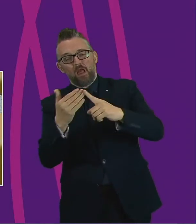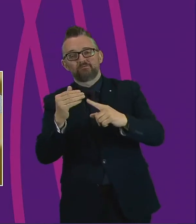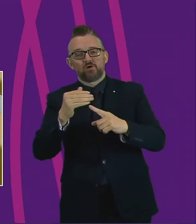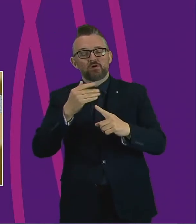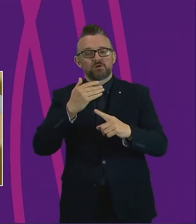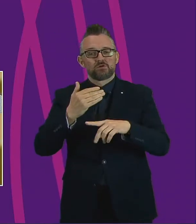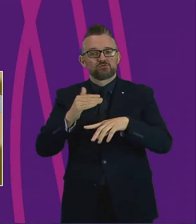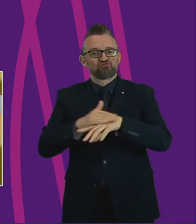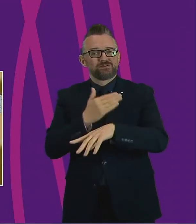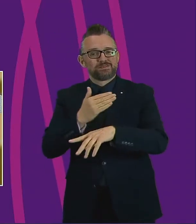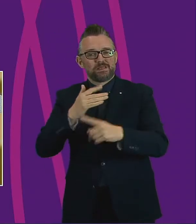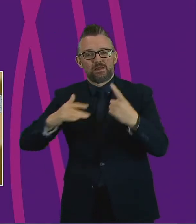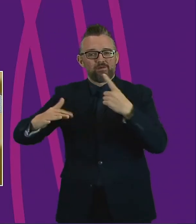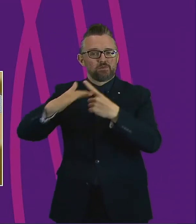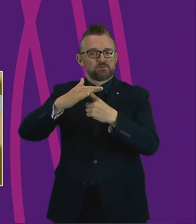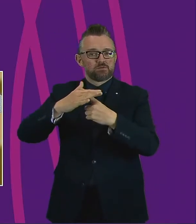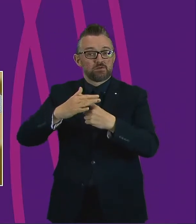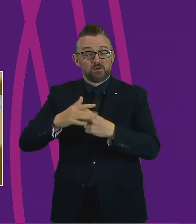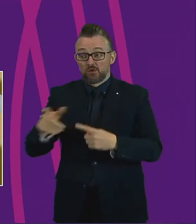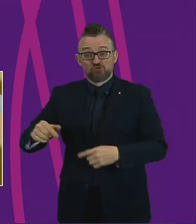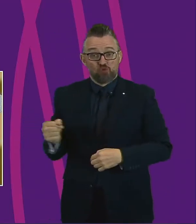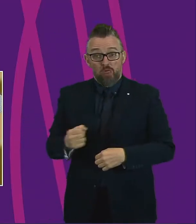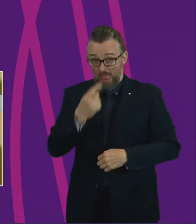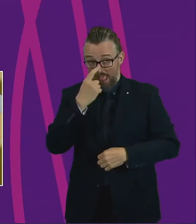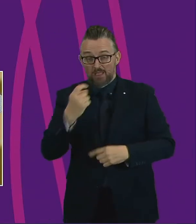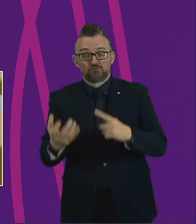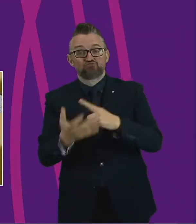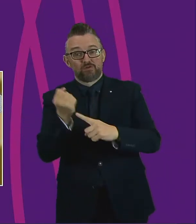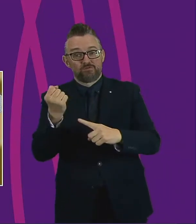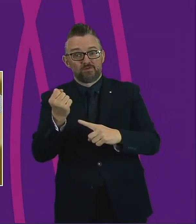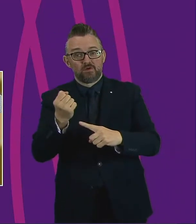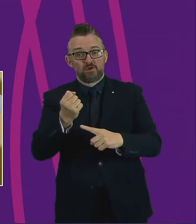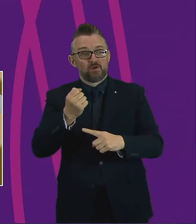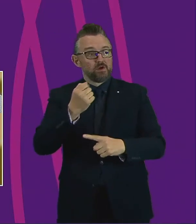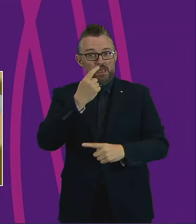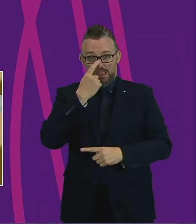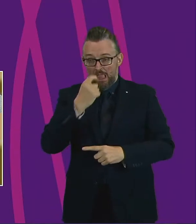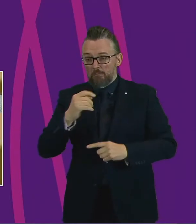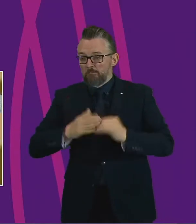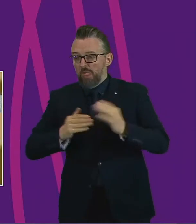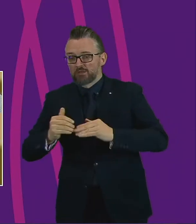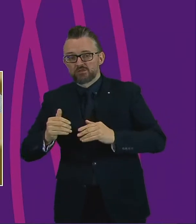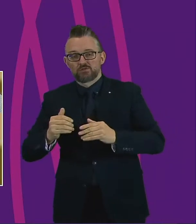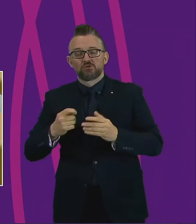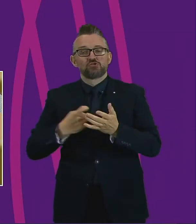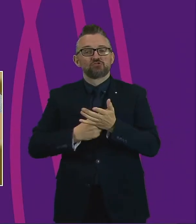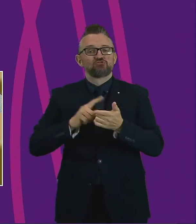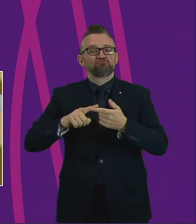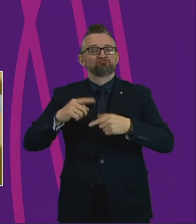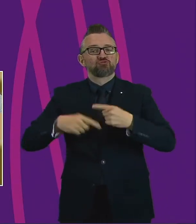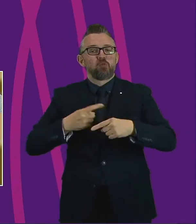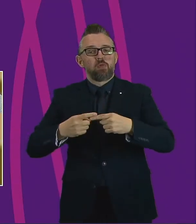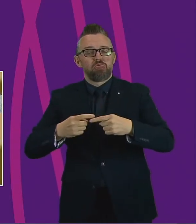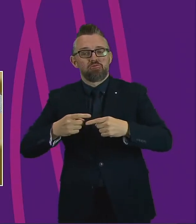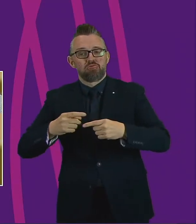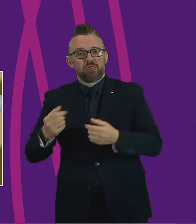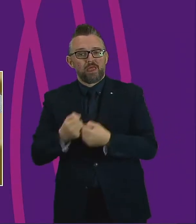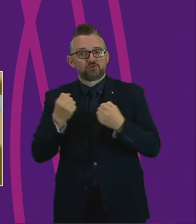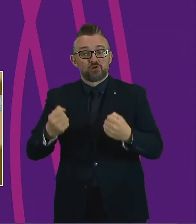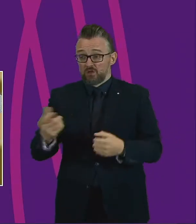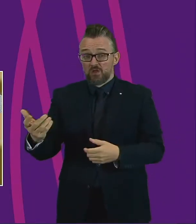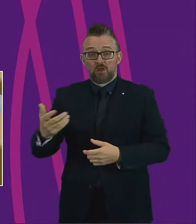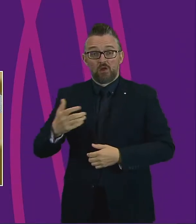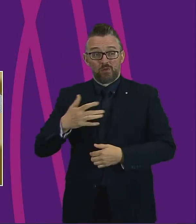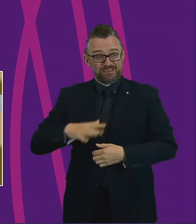can tackle the climate crisis and build a thriving renewable energy industry, developing the green jobs that we're